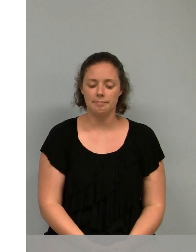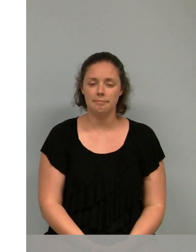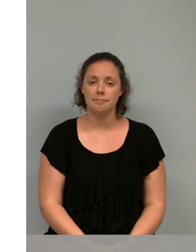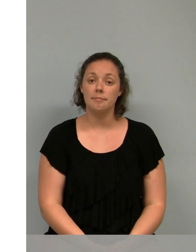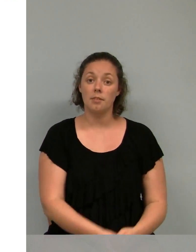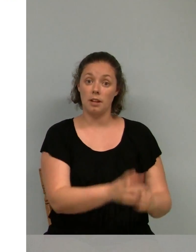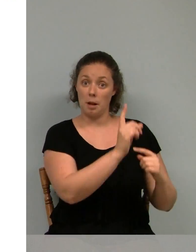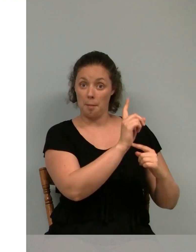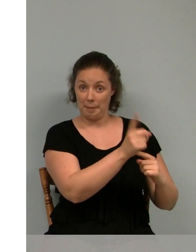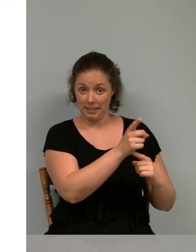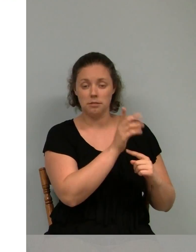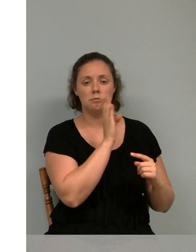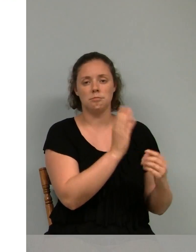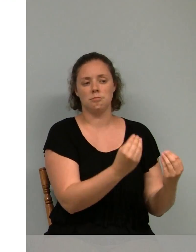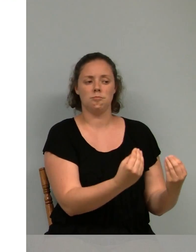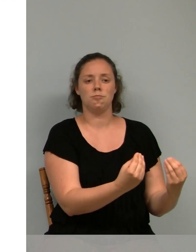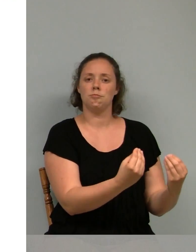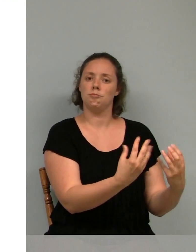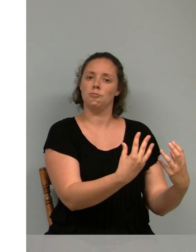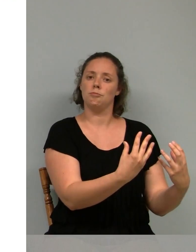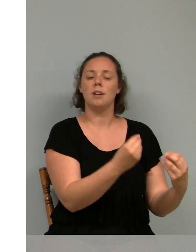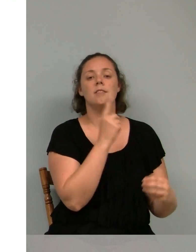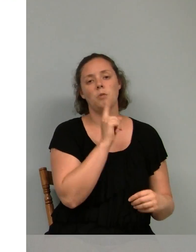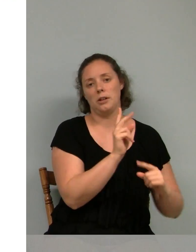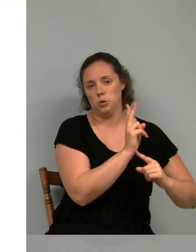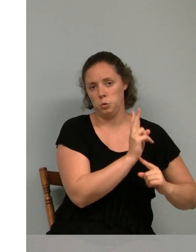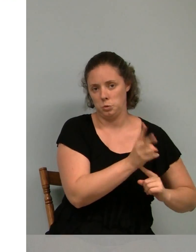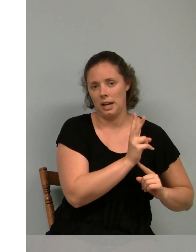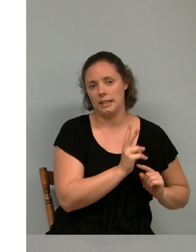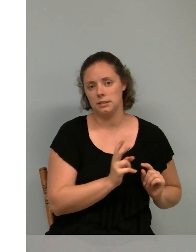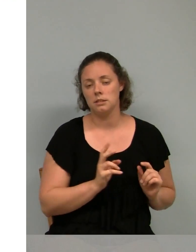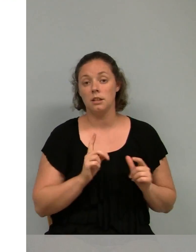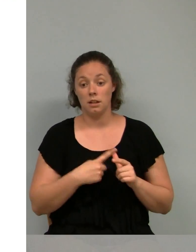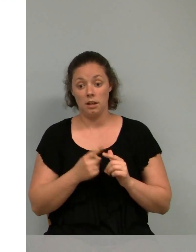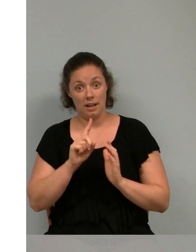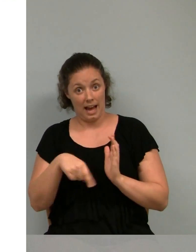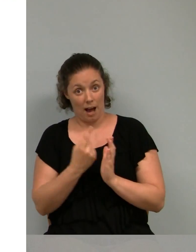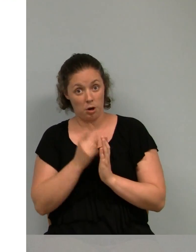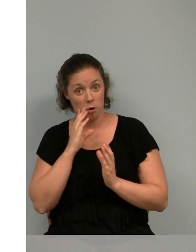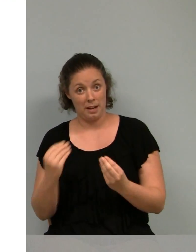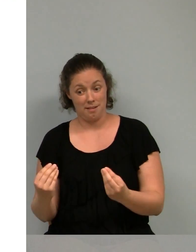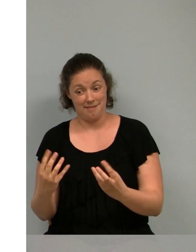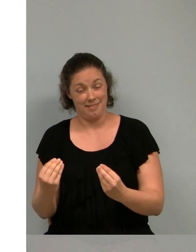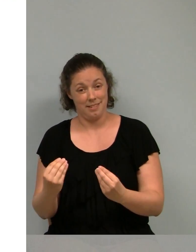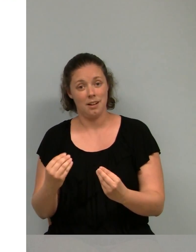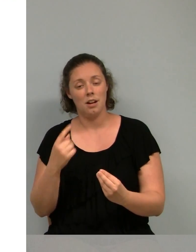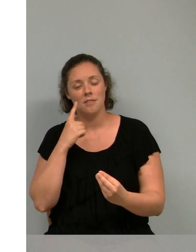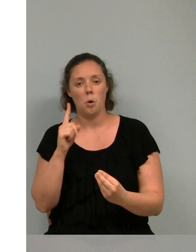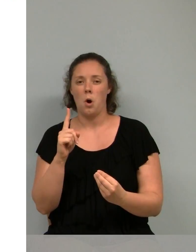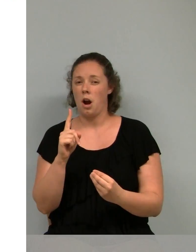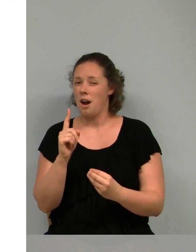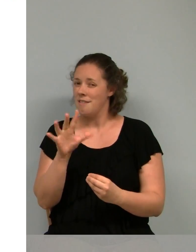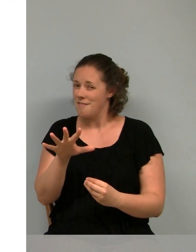The minutes will be displayed for 2 seconds, then the hour will be flashed on for 5/100ths of a